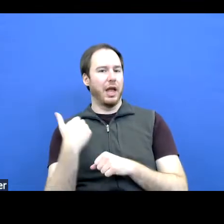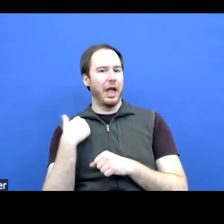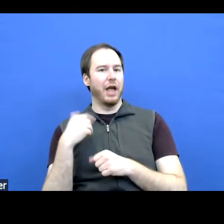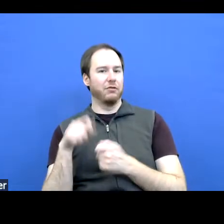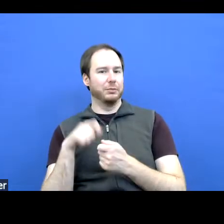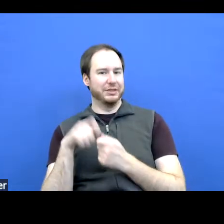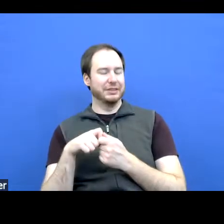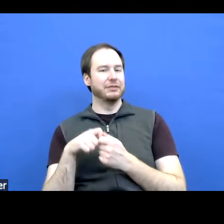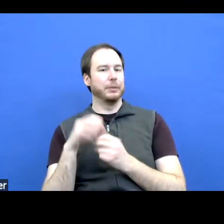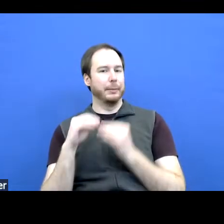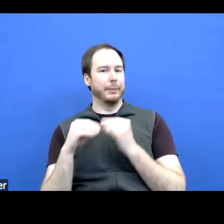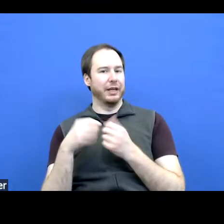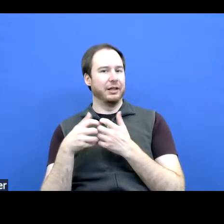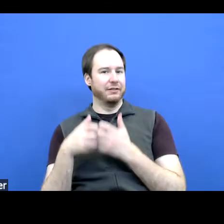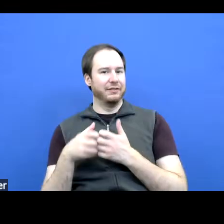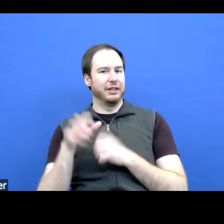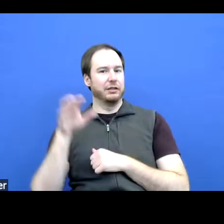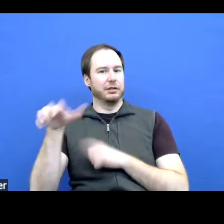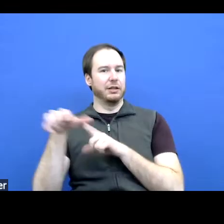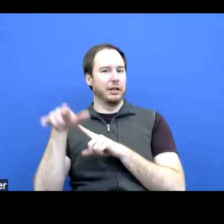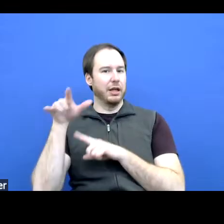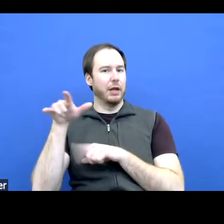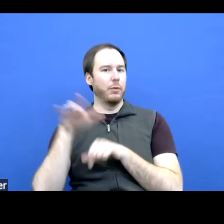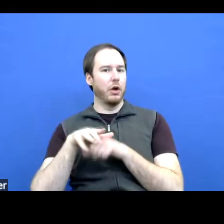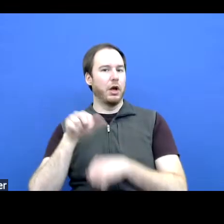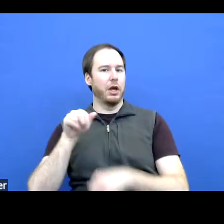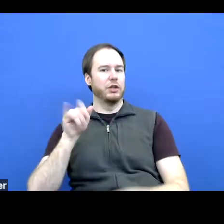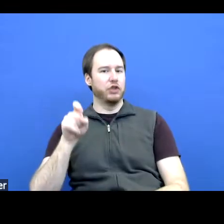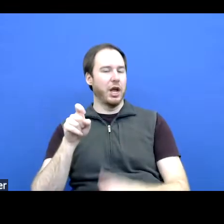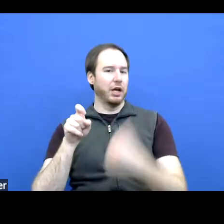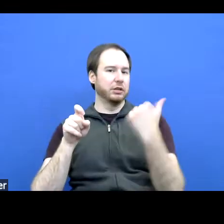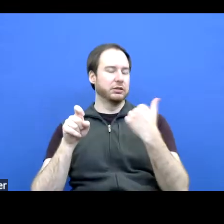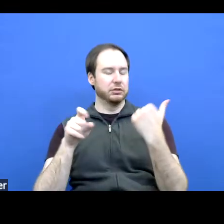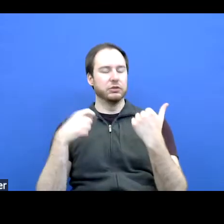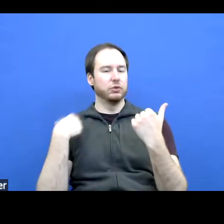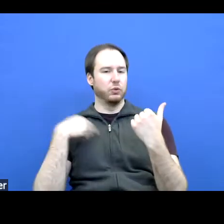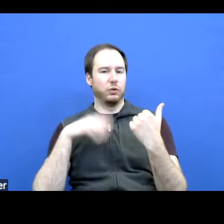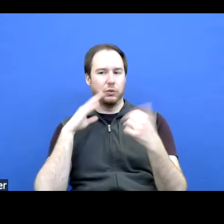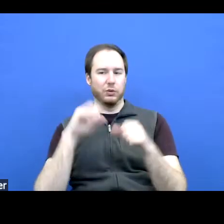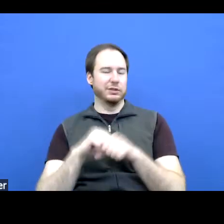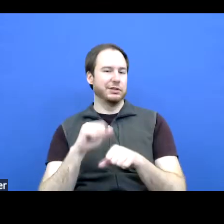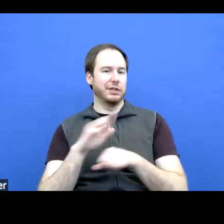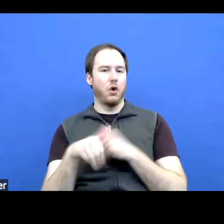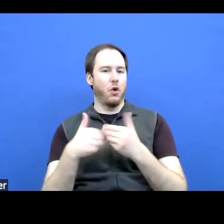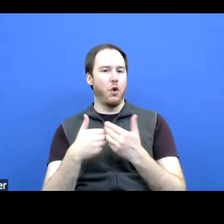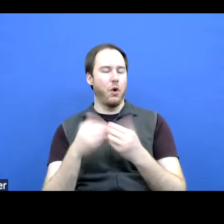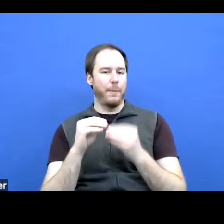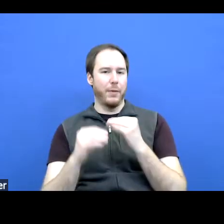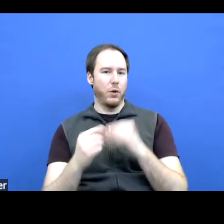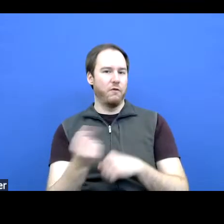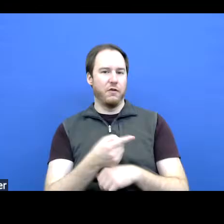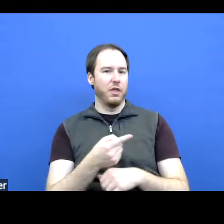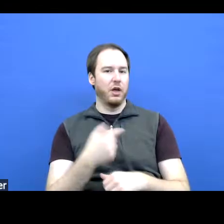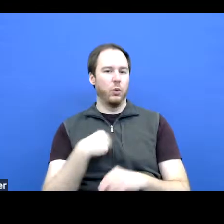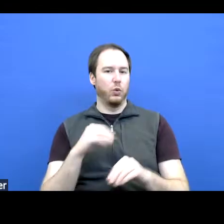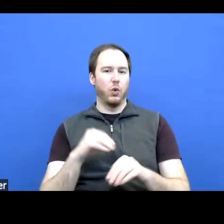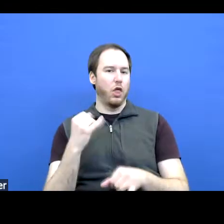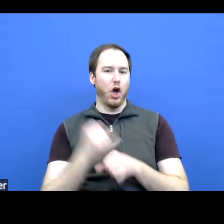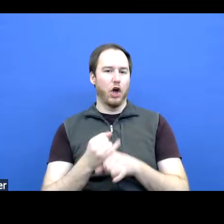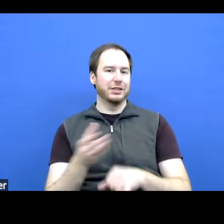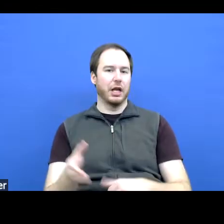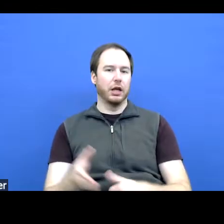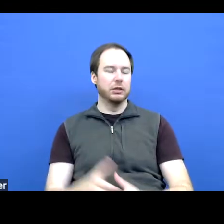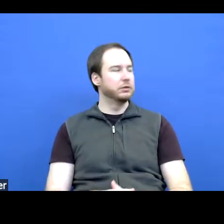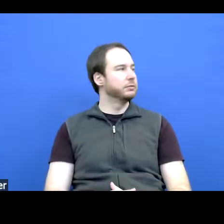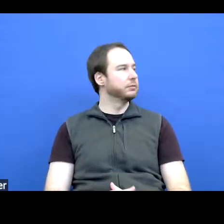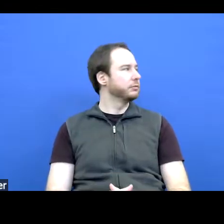maintenance facility at the airport on Ajax Road there. So we would send all our maintenance over there. We wouldn't do anything.